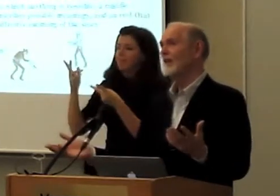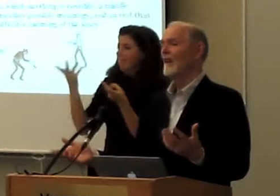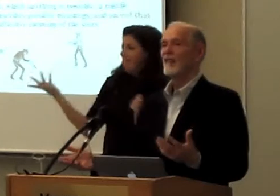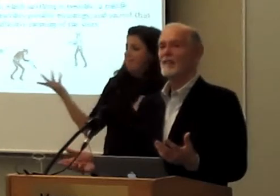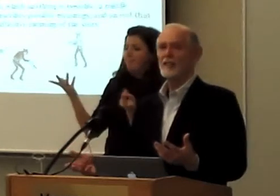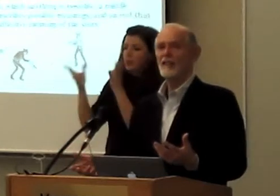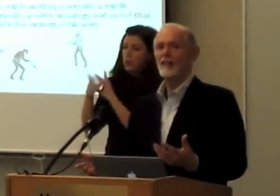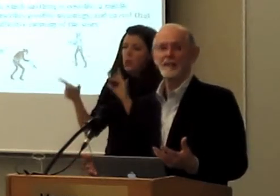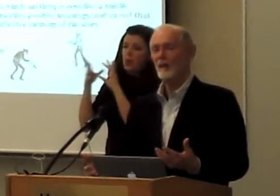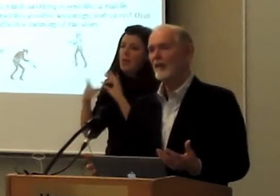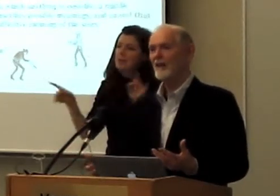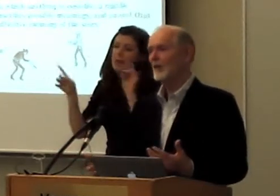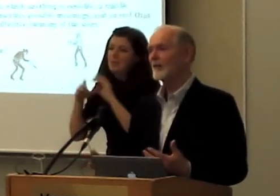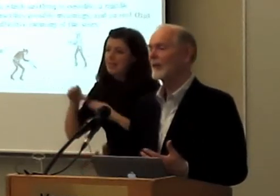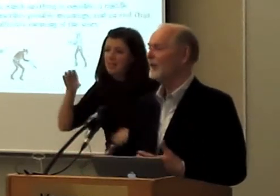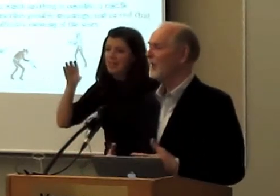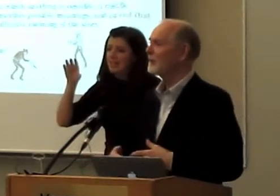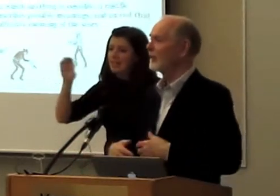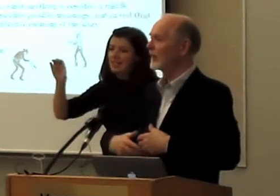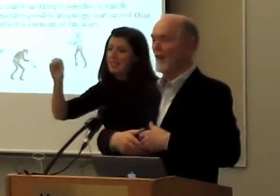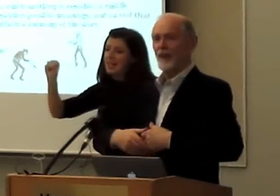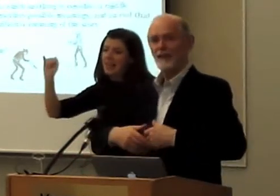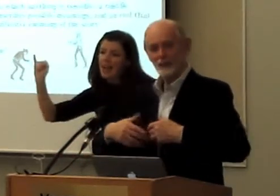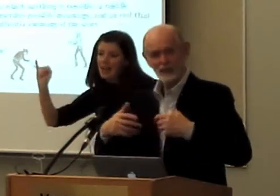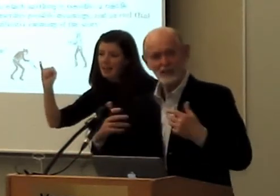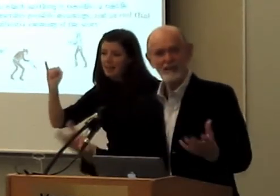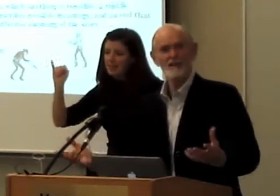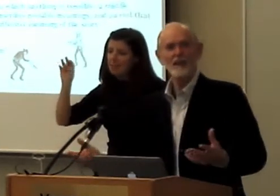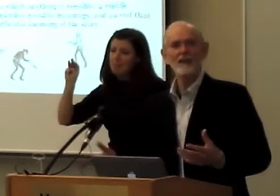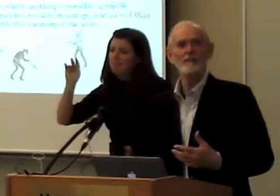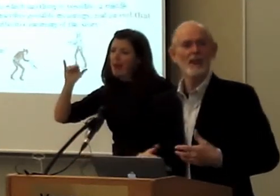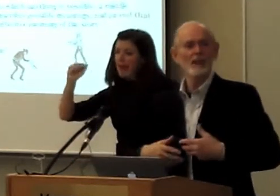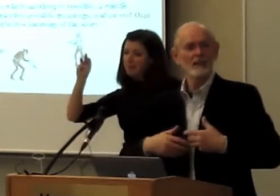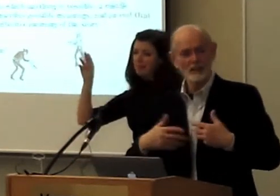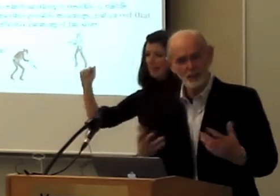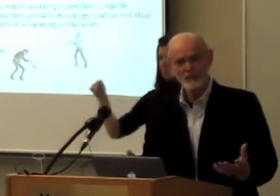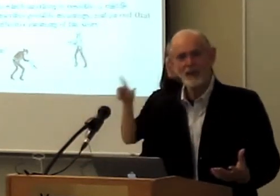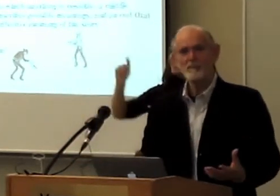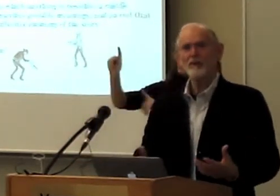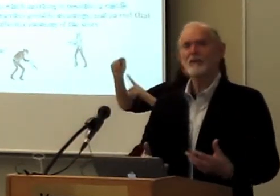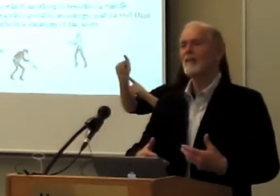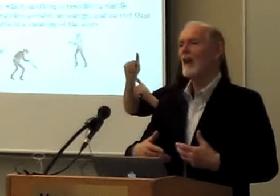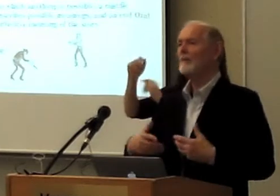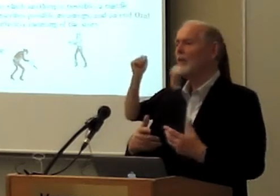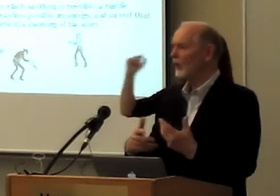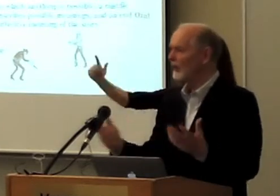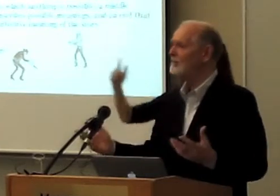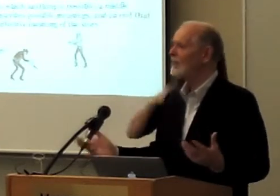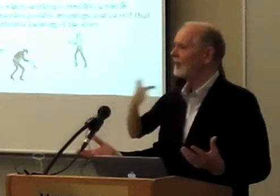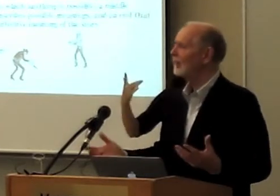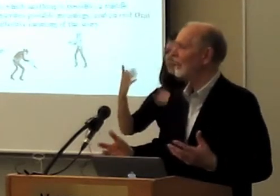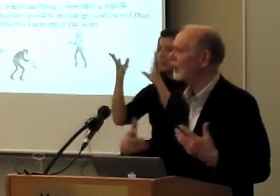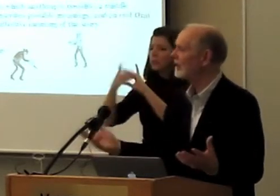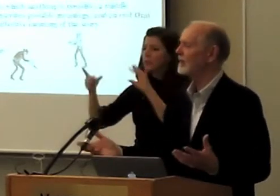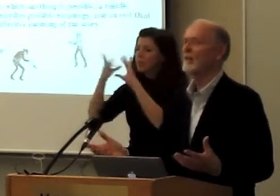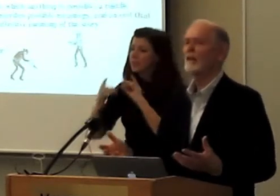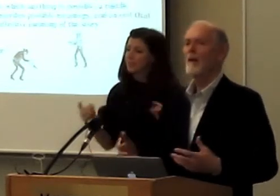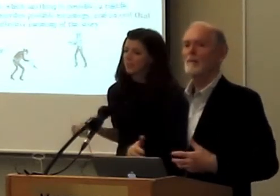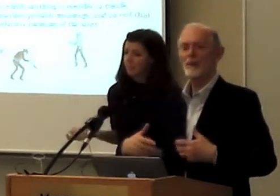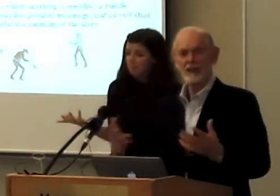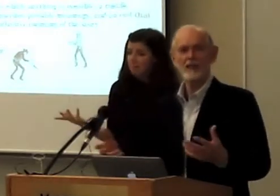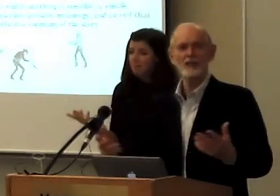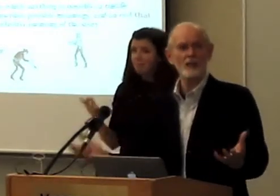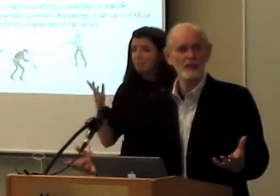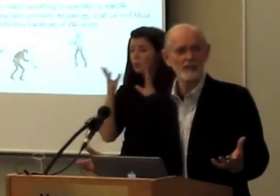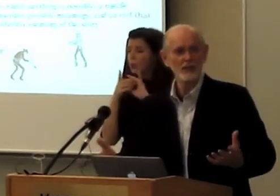of the CI Miami or whatever it might be. But TV, the newspapers, all the media are